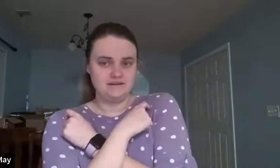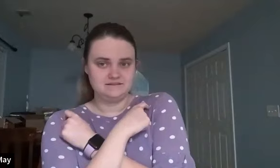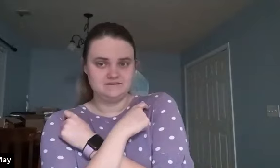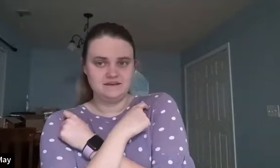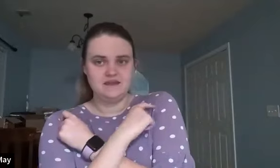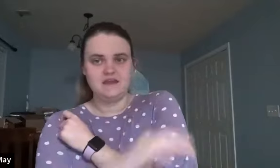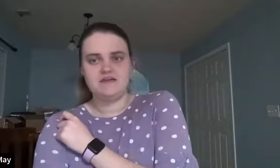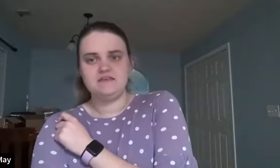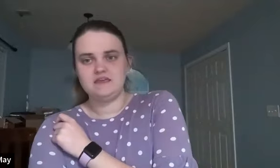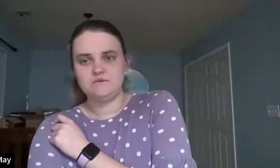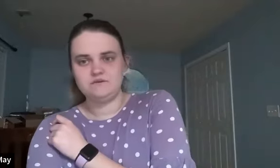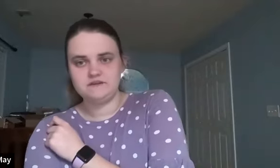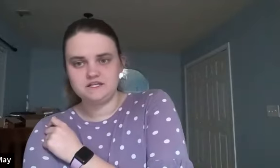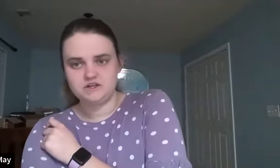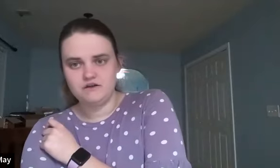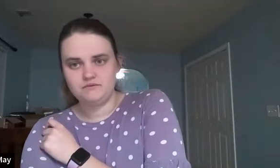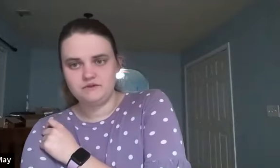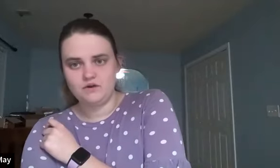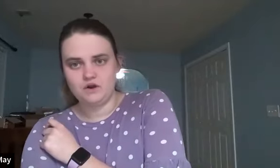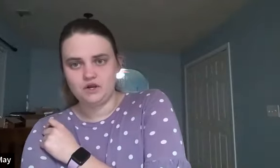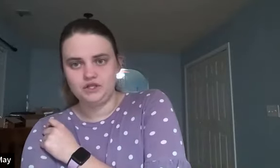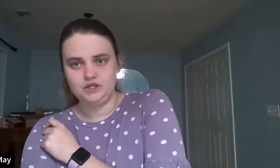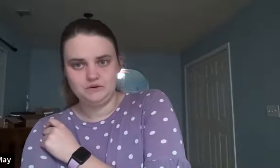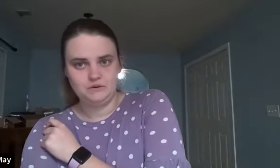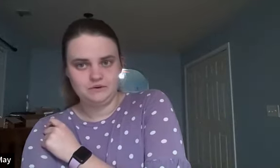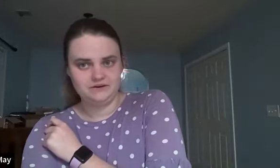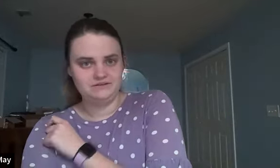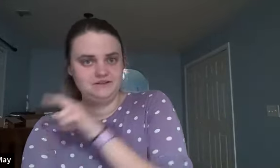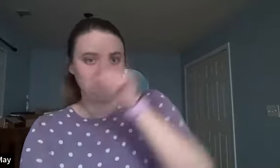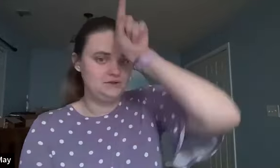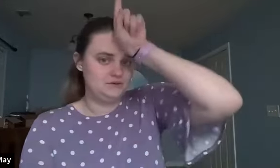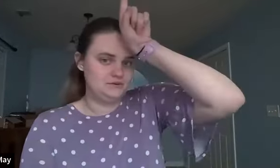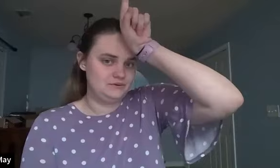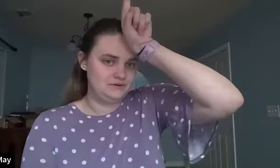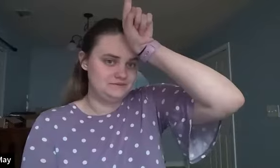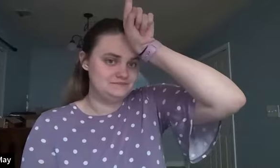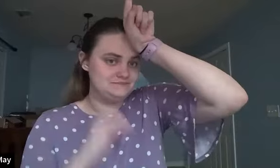bat. And then we finished off with our unicorn, unicorn.